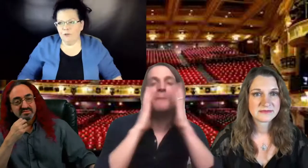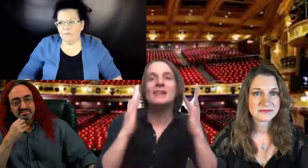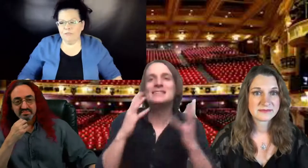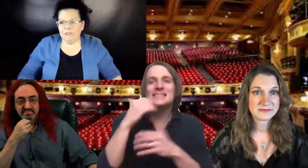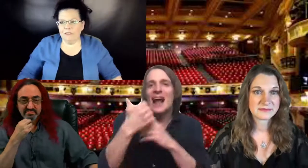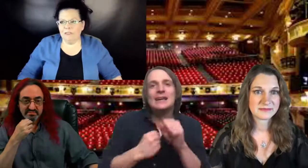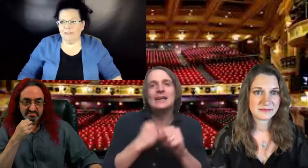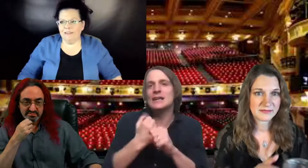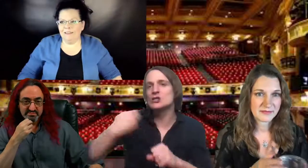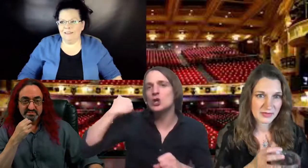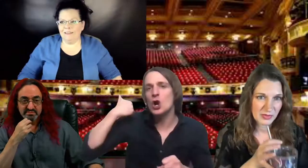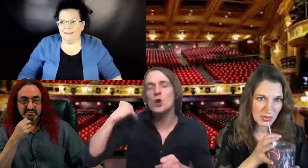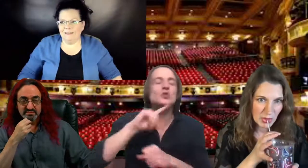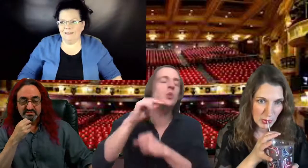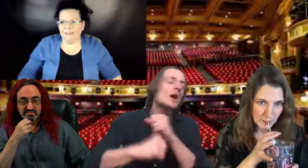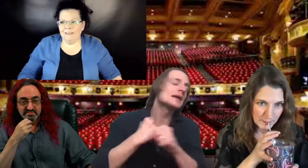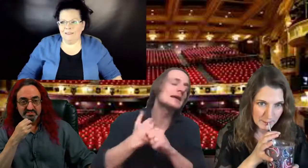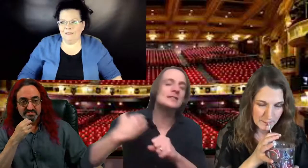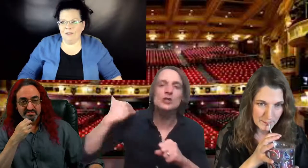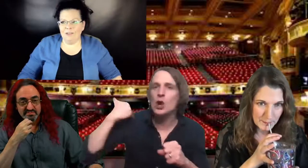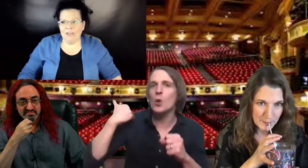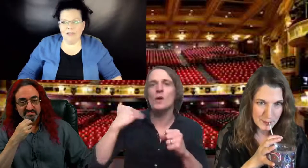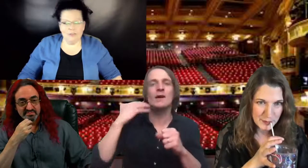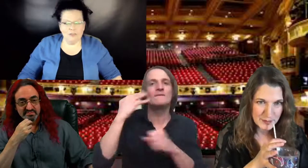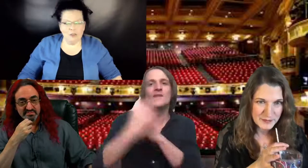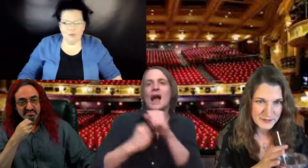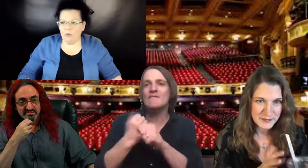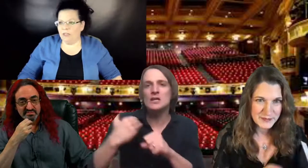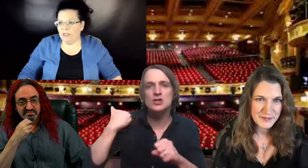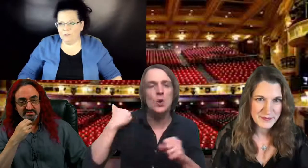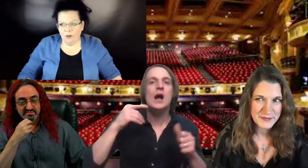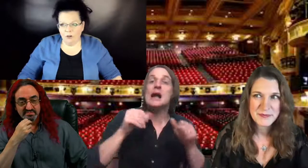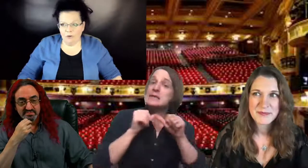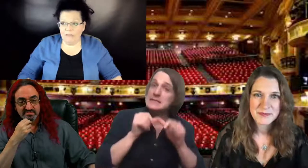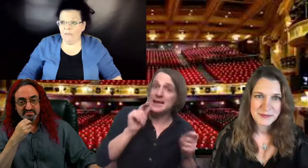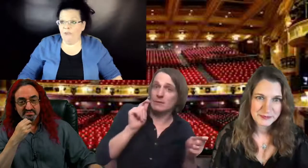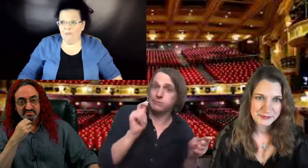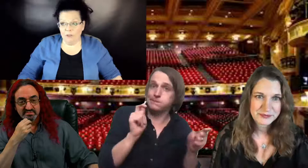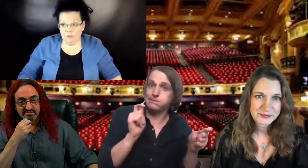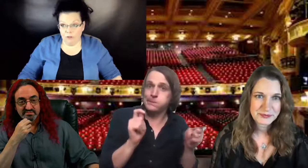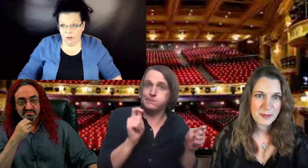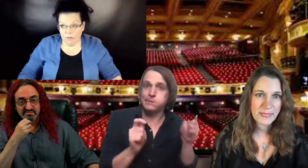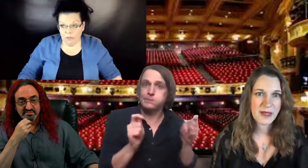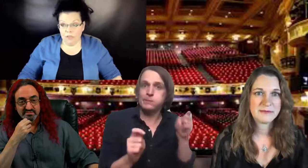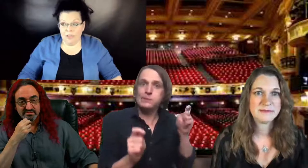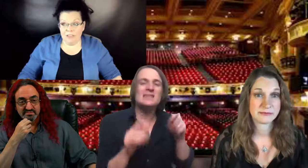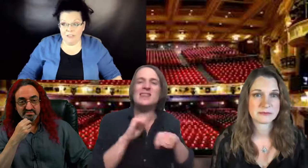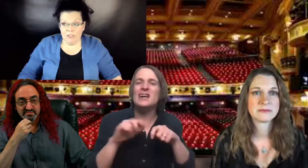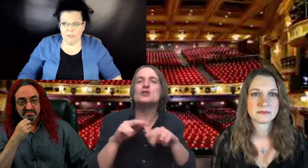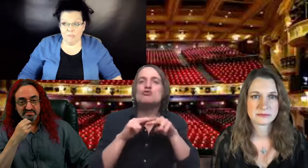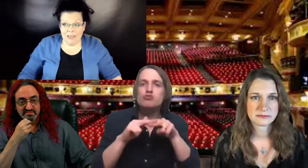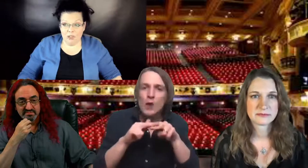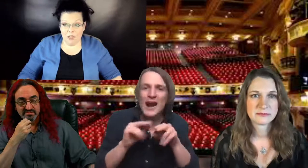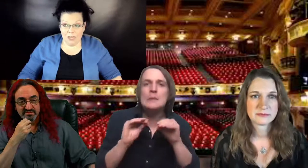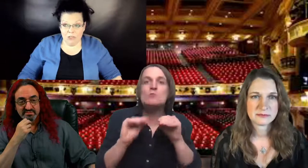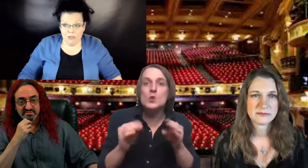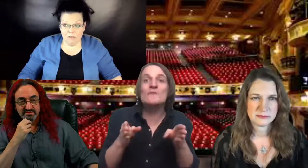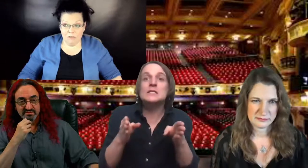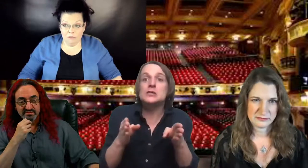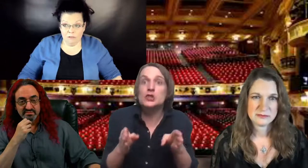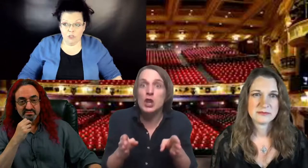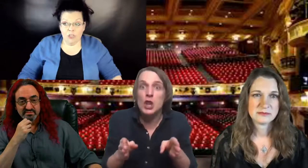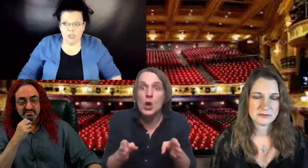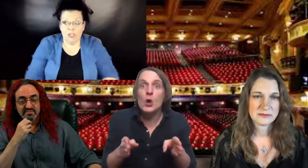Well, you know, let's see. You know, 10 years ago, 20 years ago, even 5 years ago, as it's been